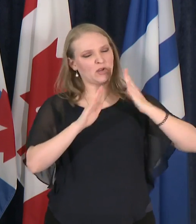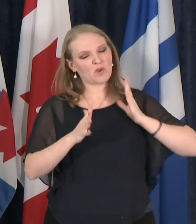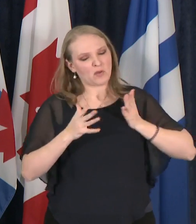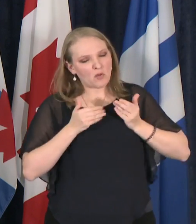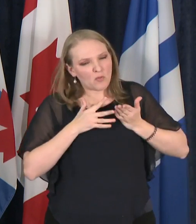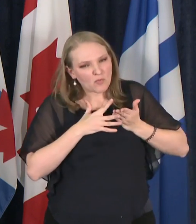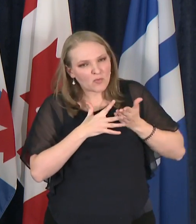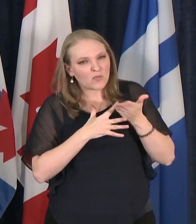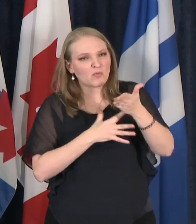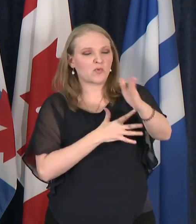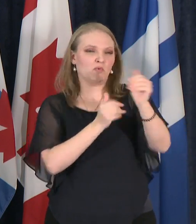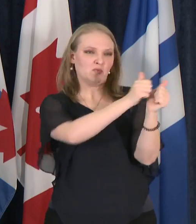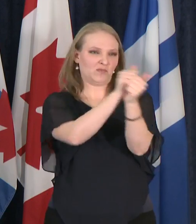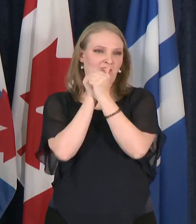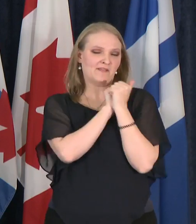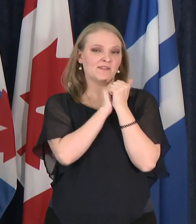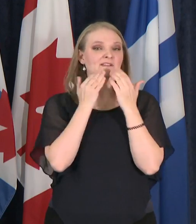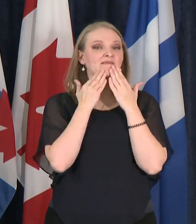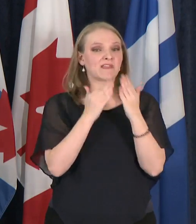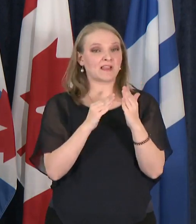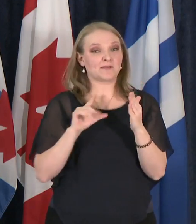pleasure to welcome Dr. Davila.